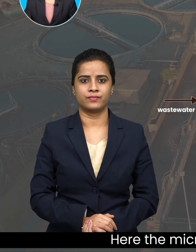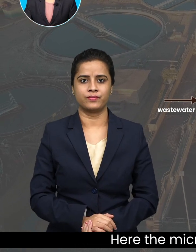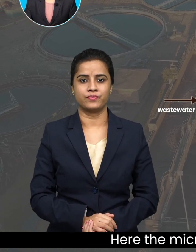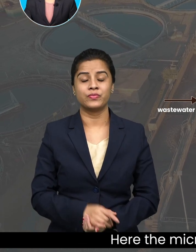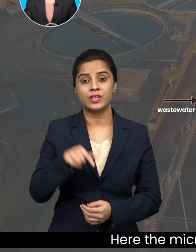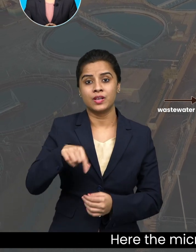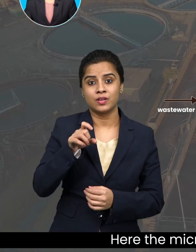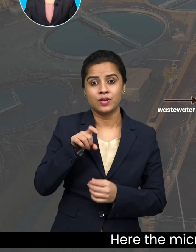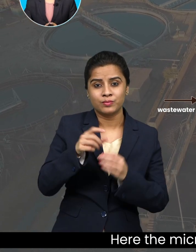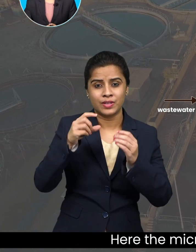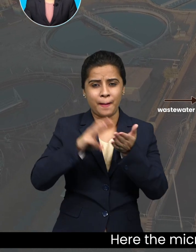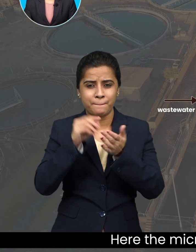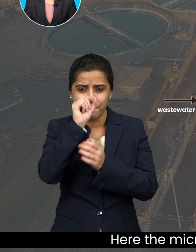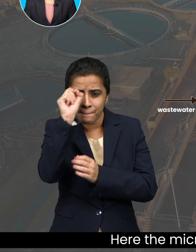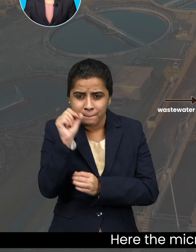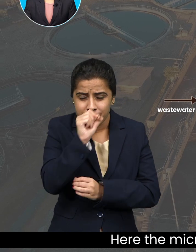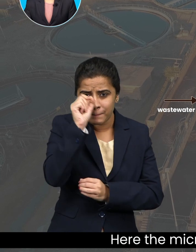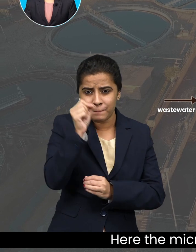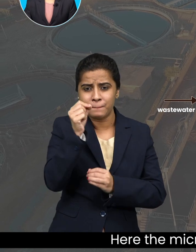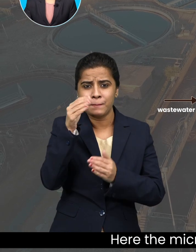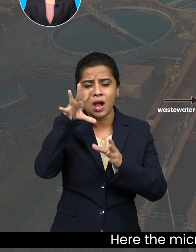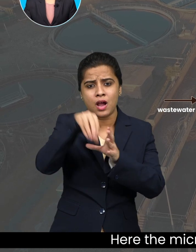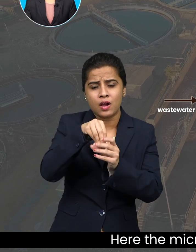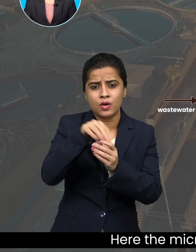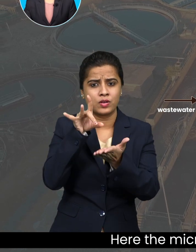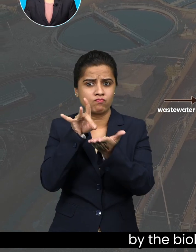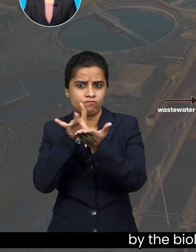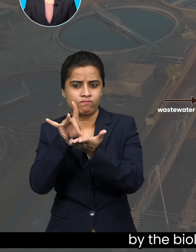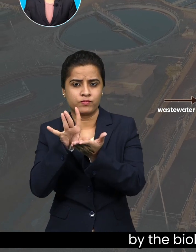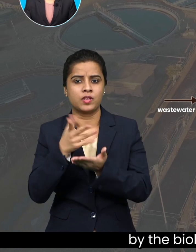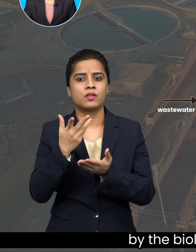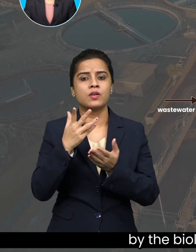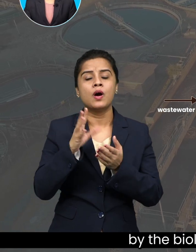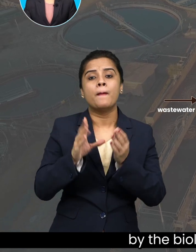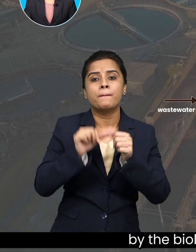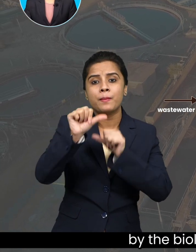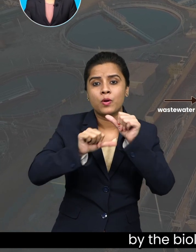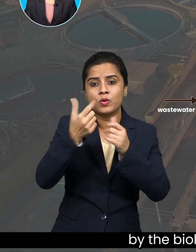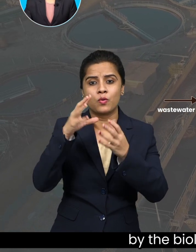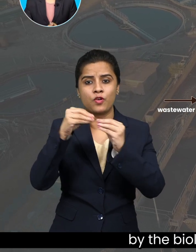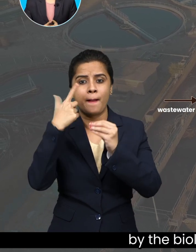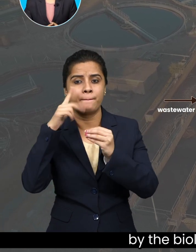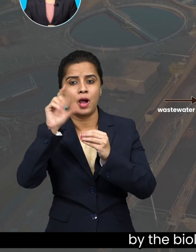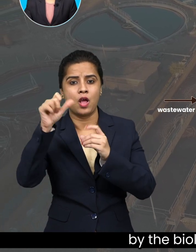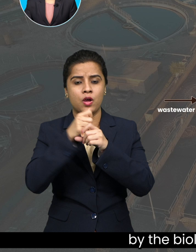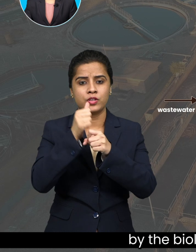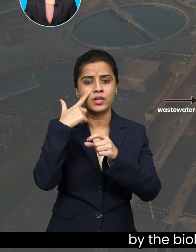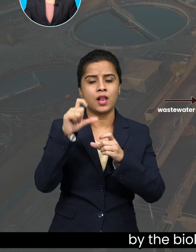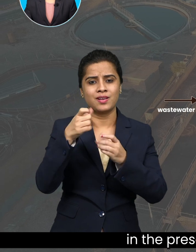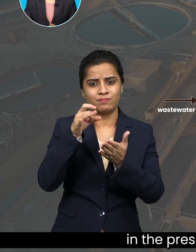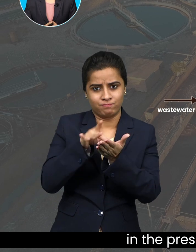Here, the microbial contaminants are removed by the biological degradation that